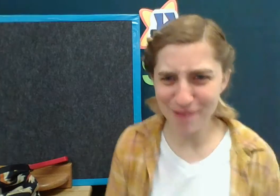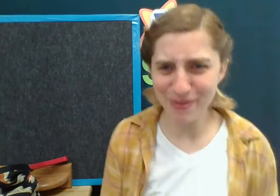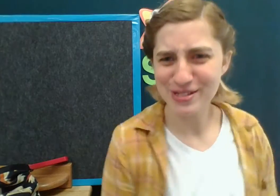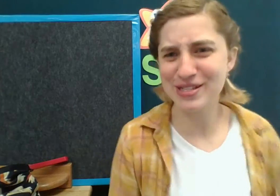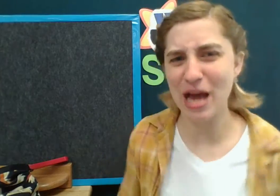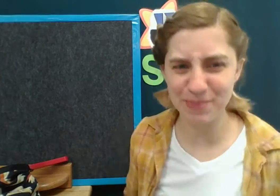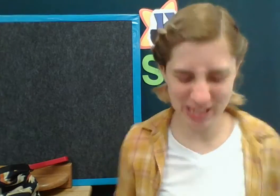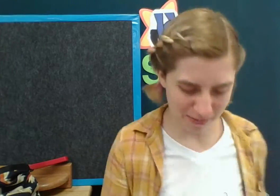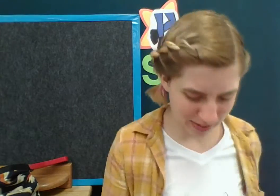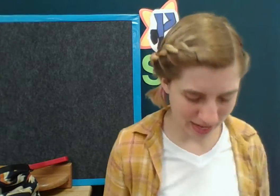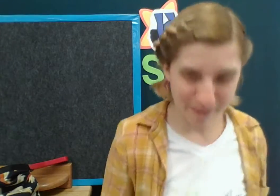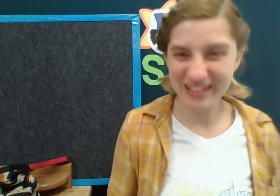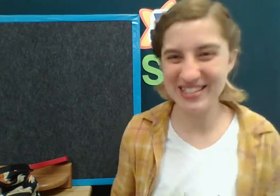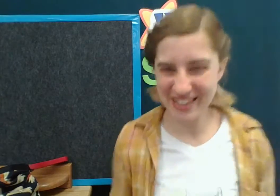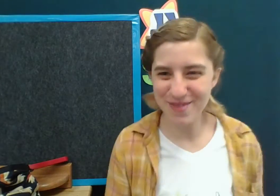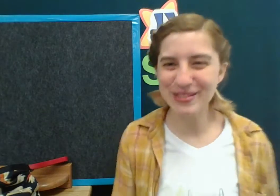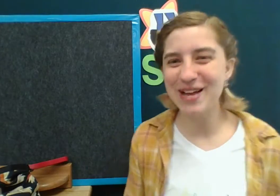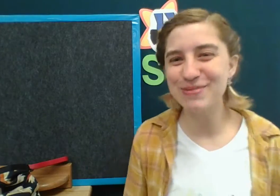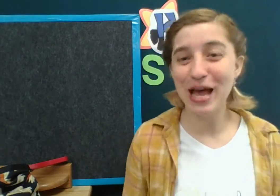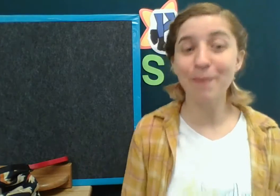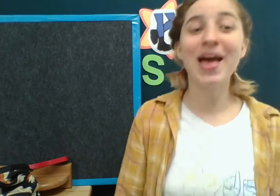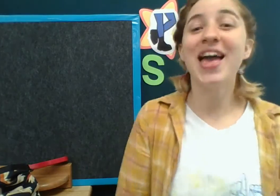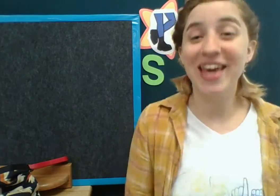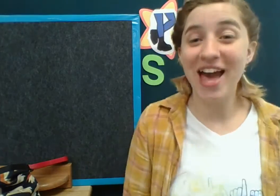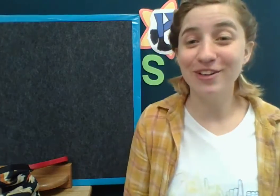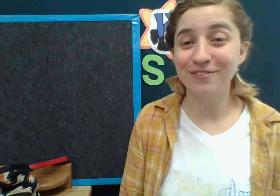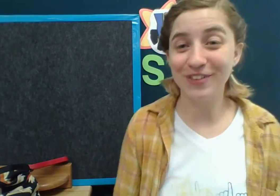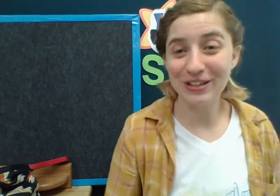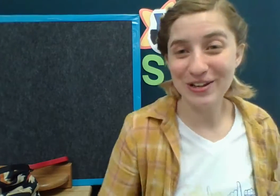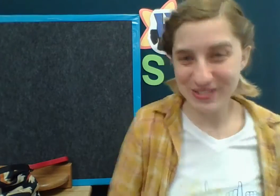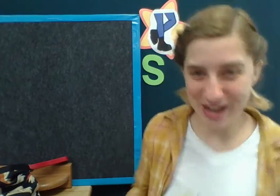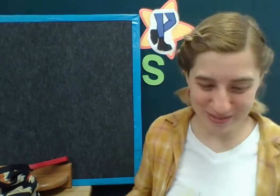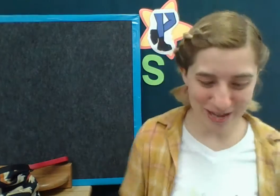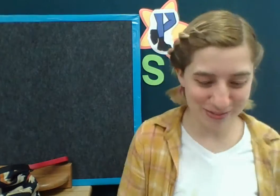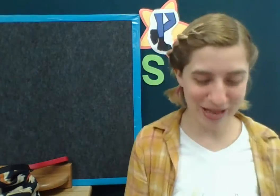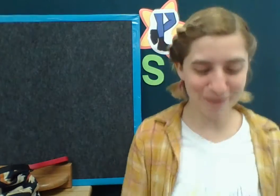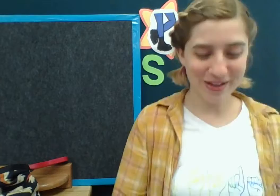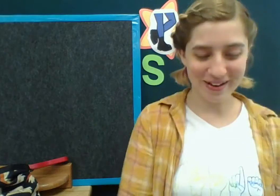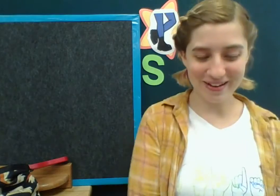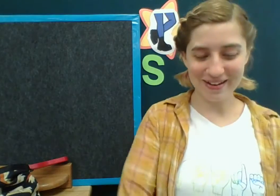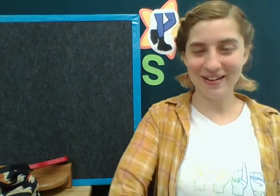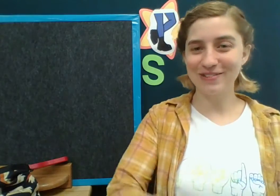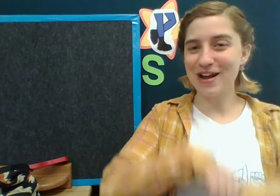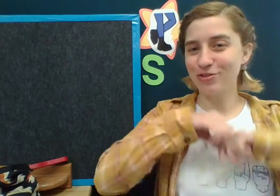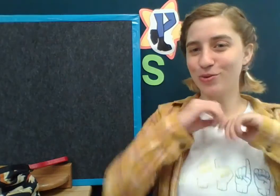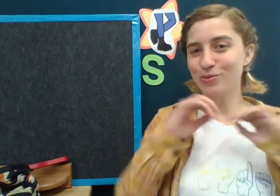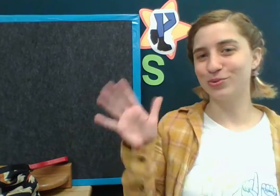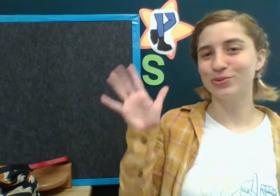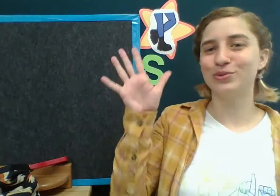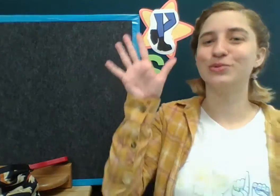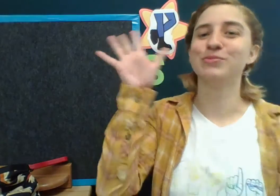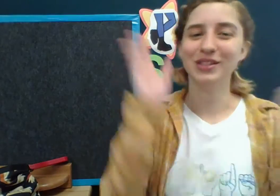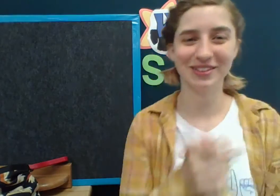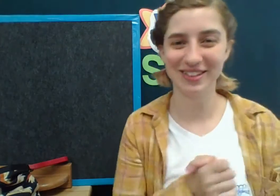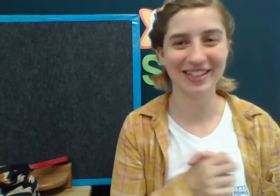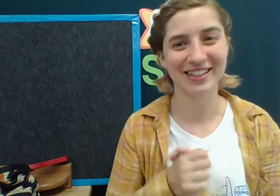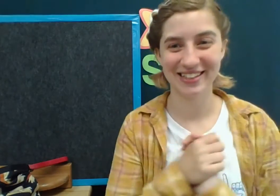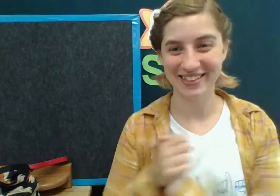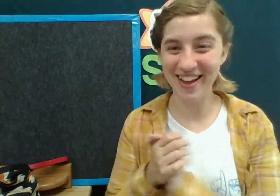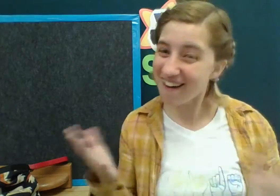stomp, stomp, stomp, stomp, stomp, stomp, stomp? Can your feet go stomp, stomp, stomp all around the room?